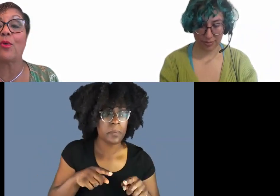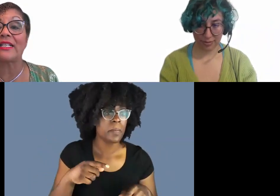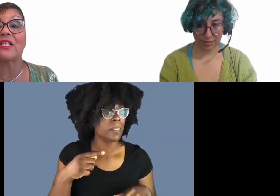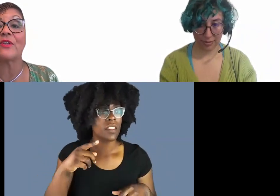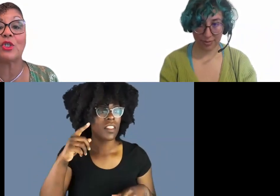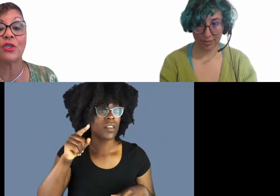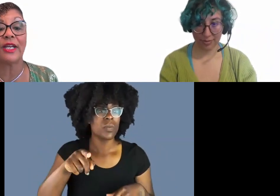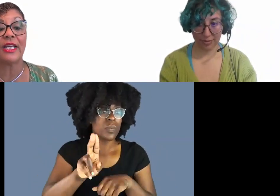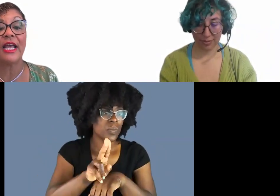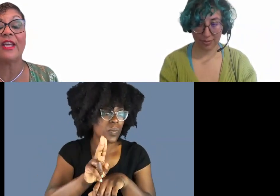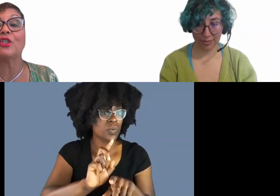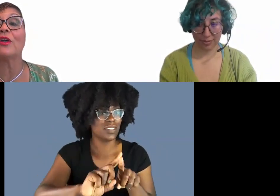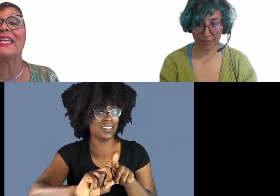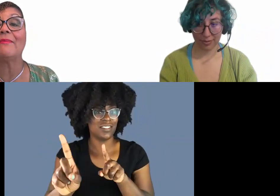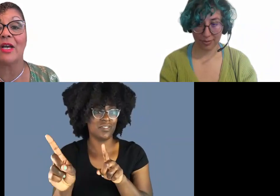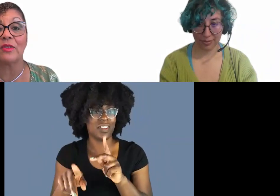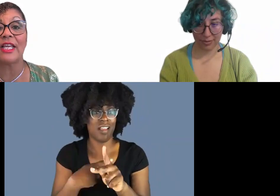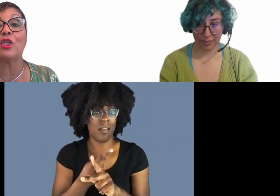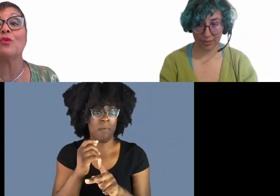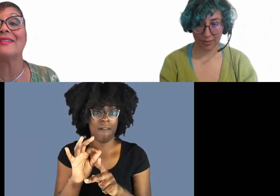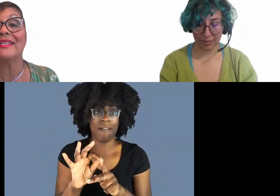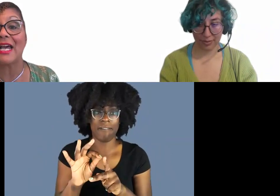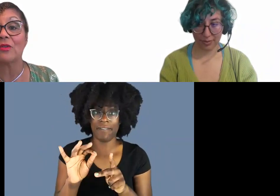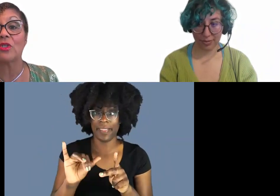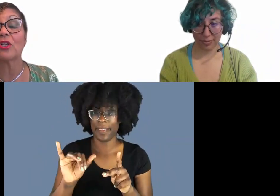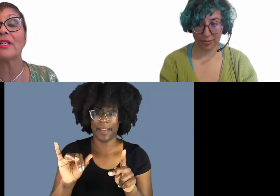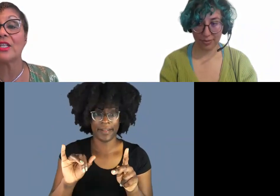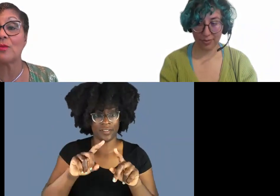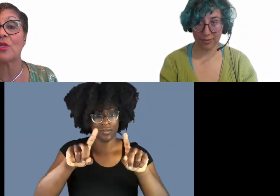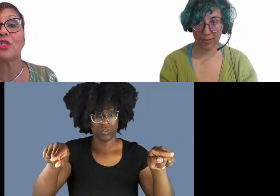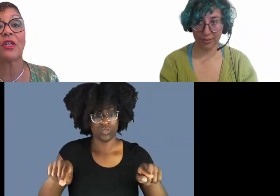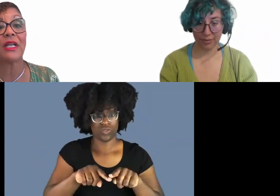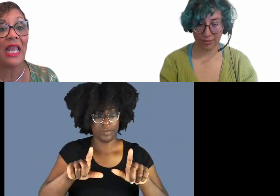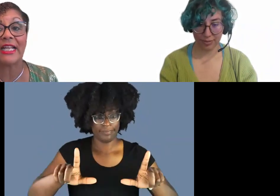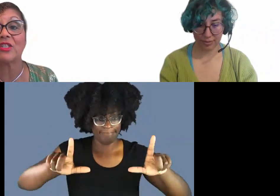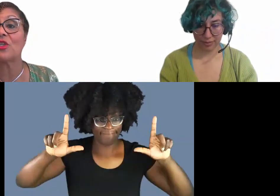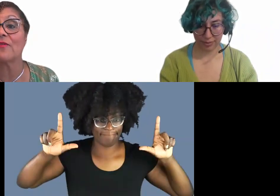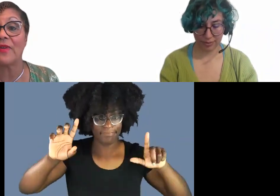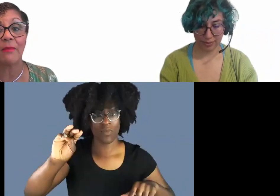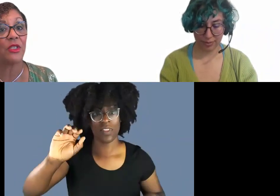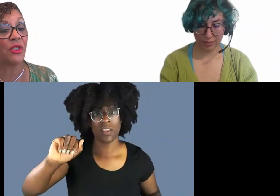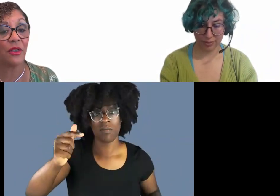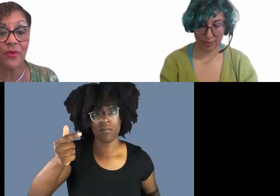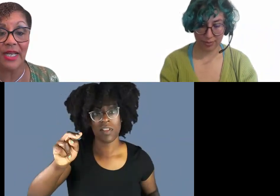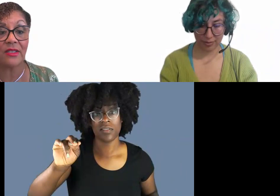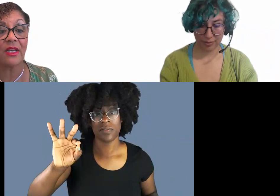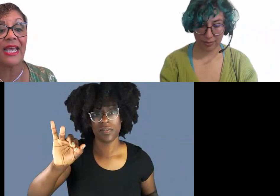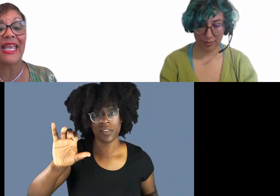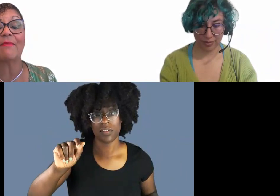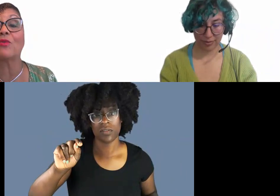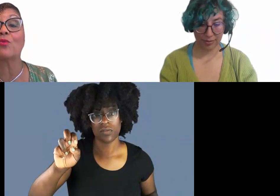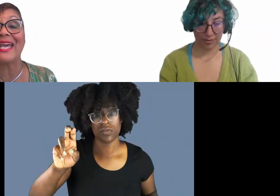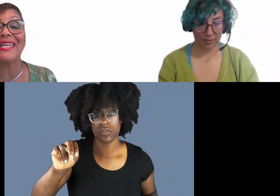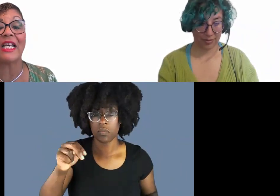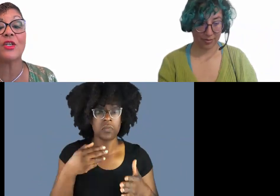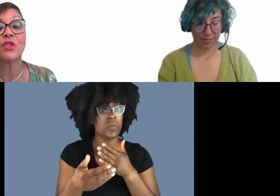the practice of ensuring that your emails that you send out to your customers, to your clients, to your families, to your friends can